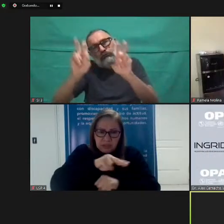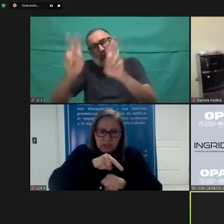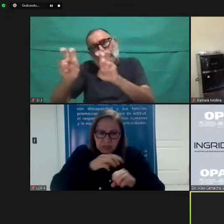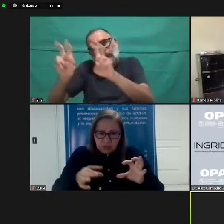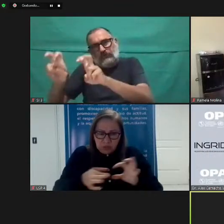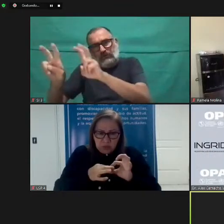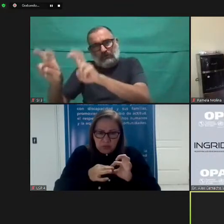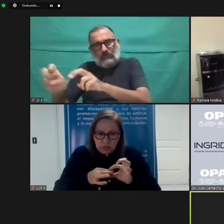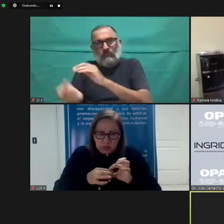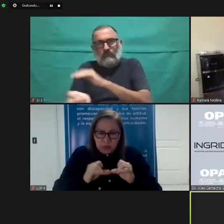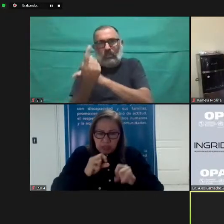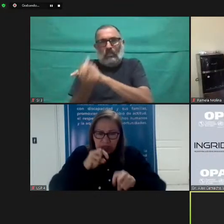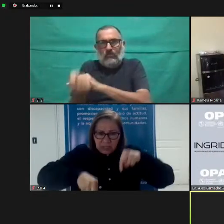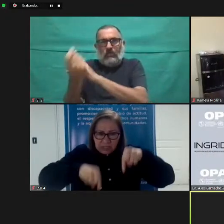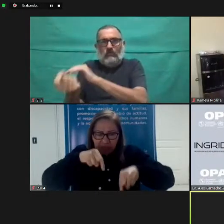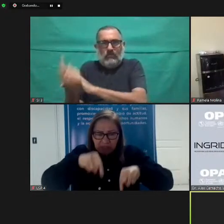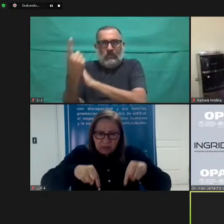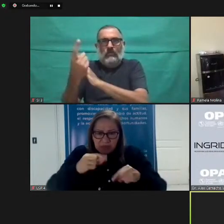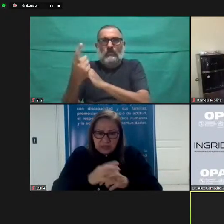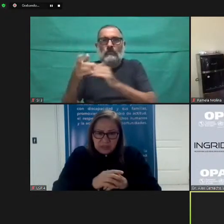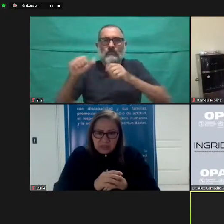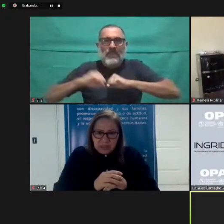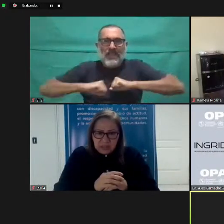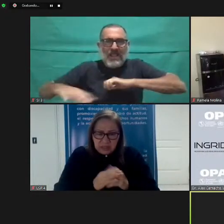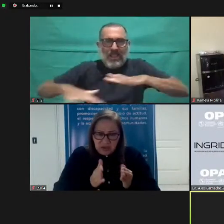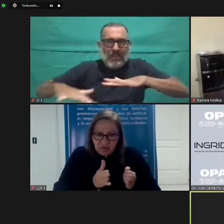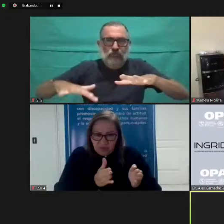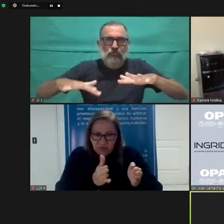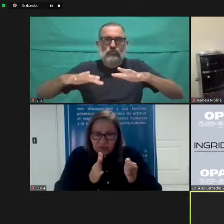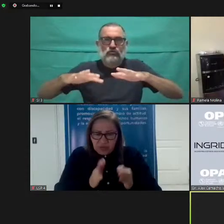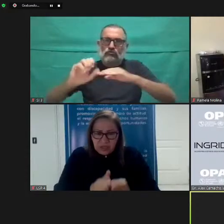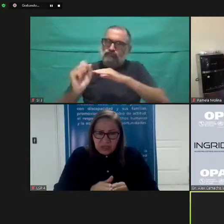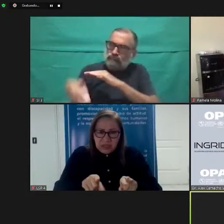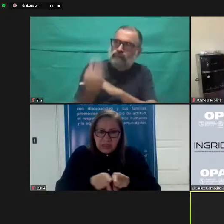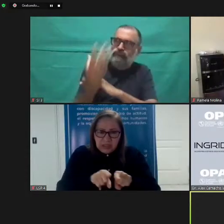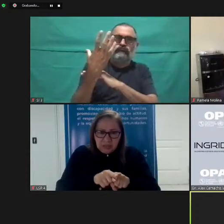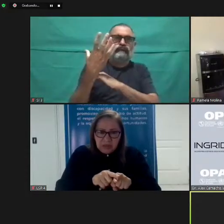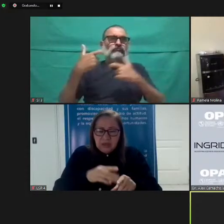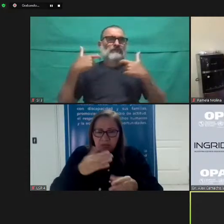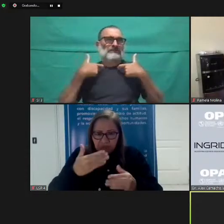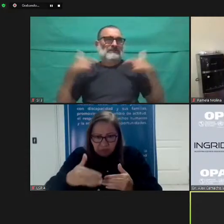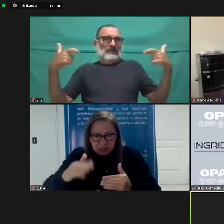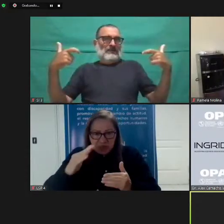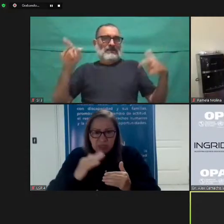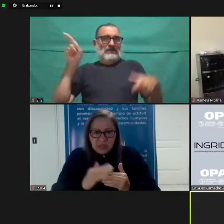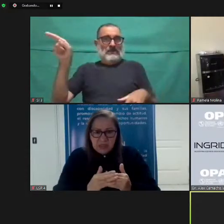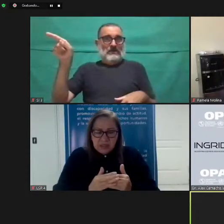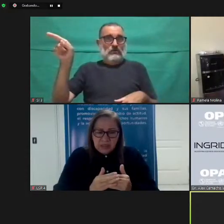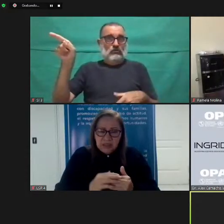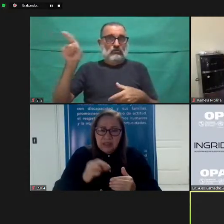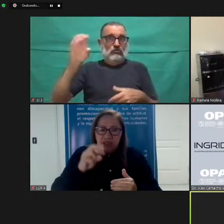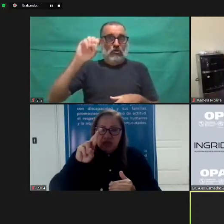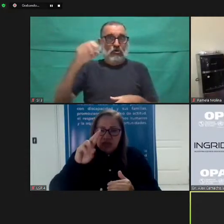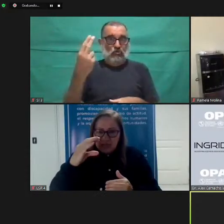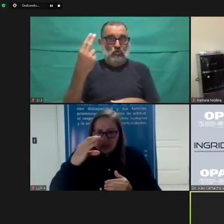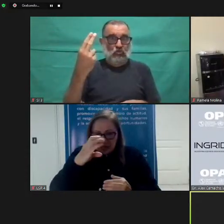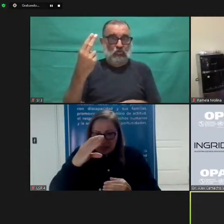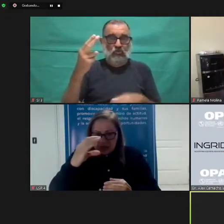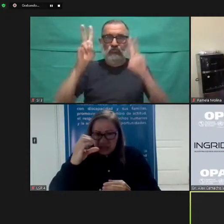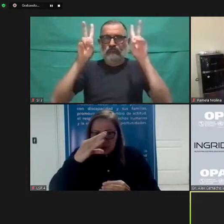secretary of the united nations and the special correspondent that through the different